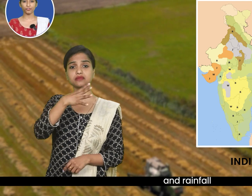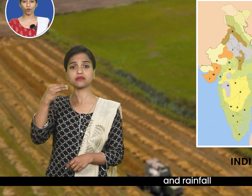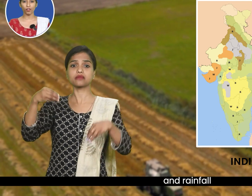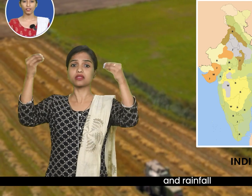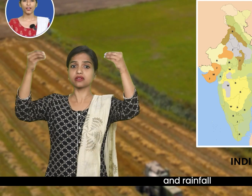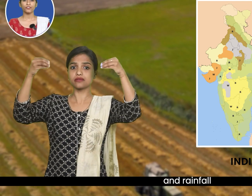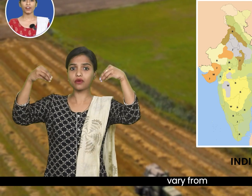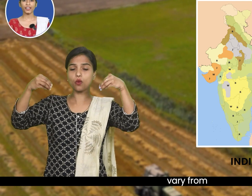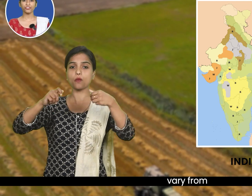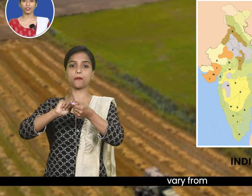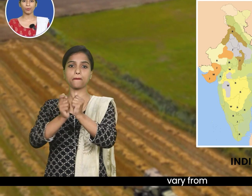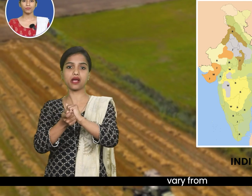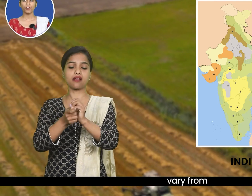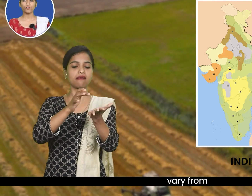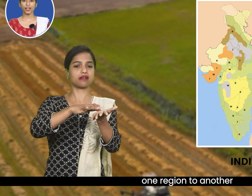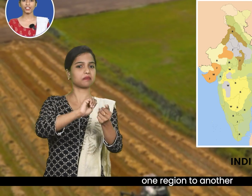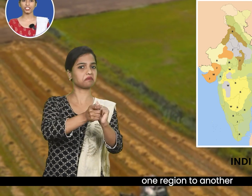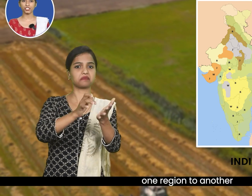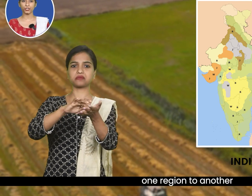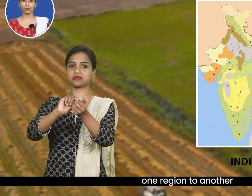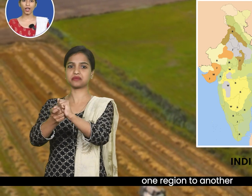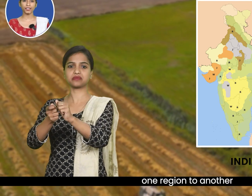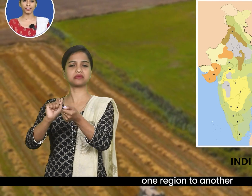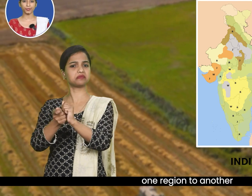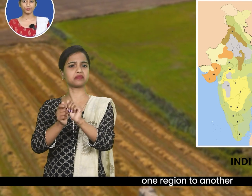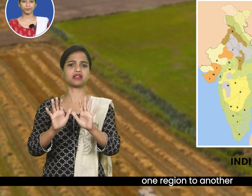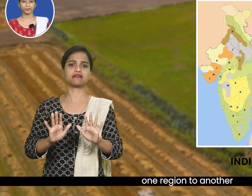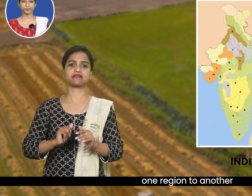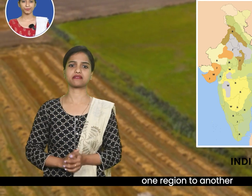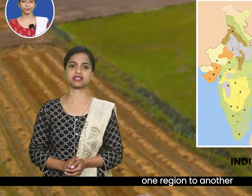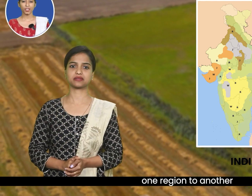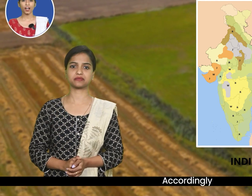and rainfall vary from one region to another.